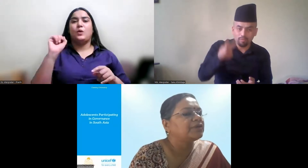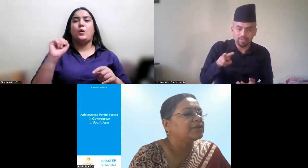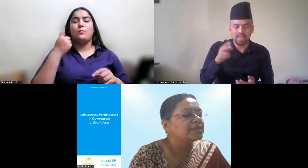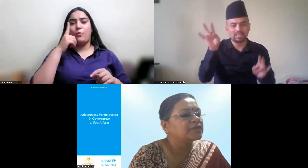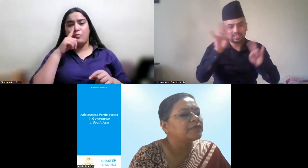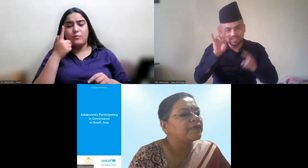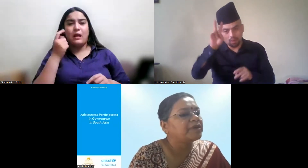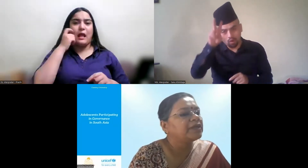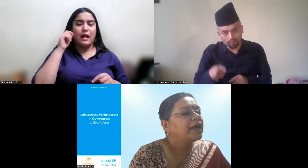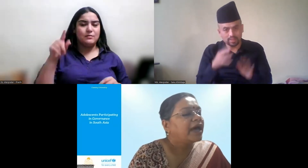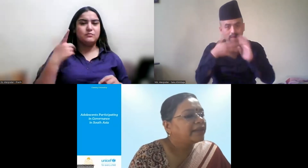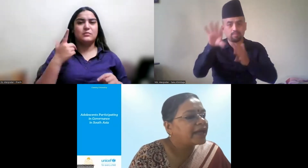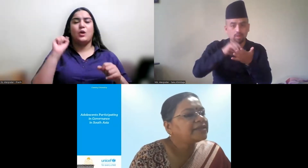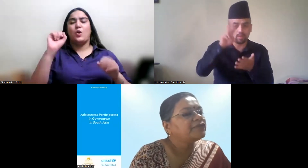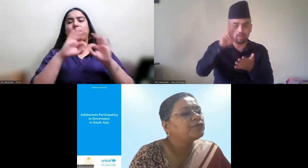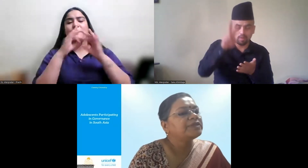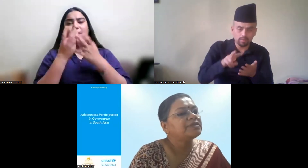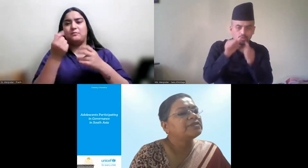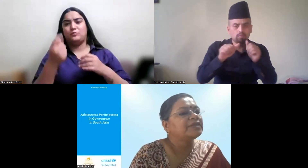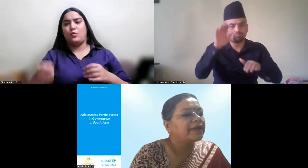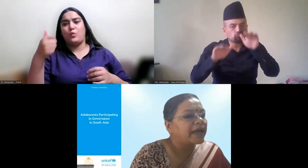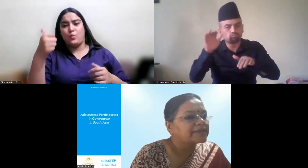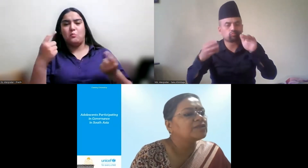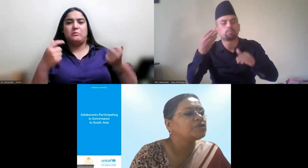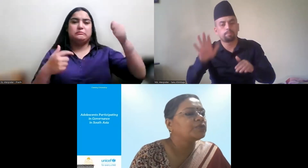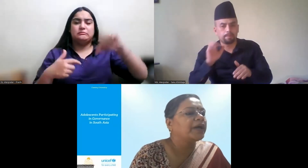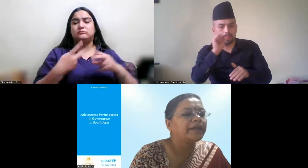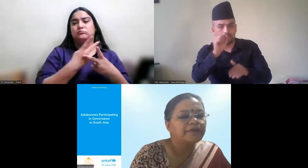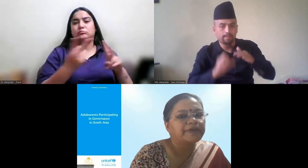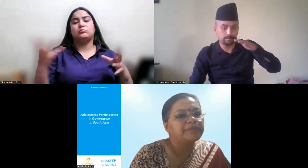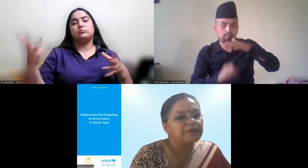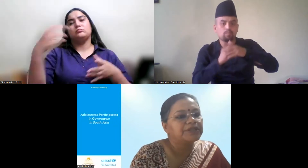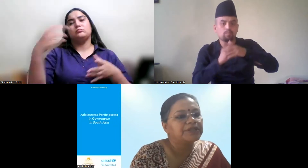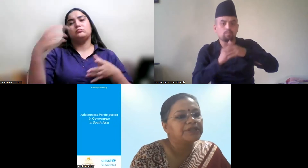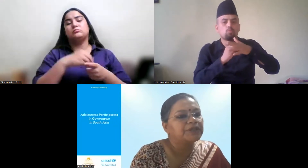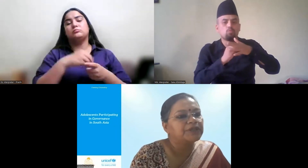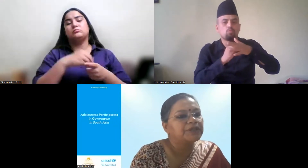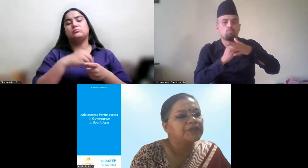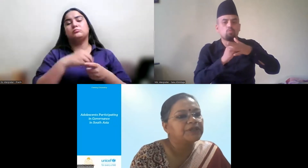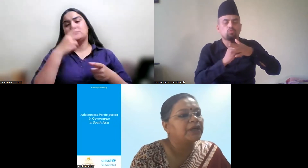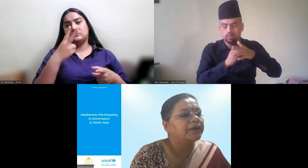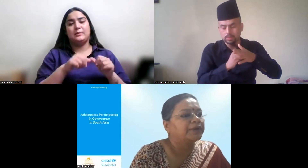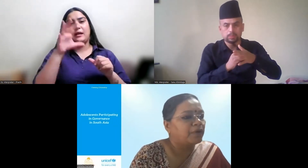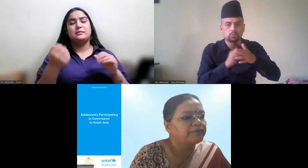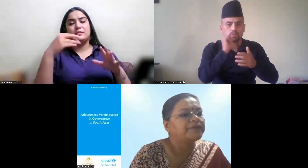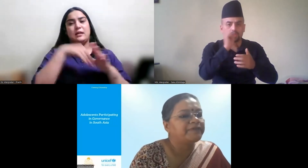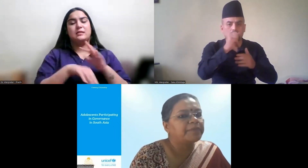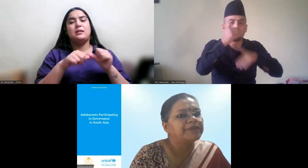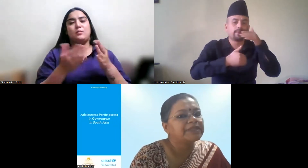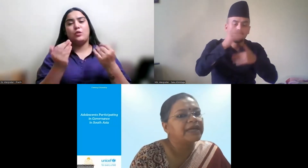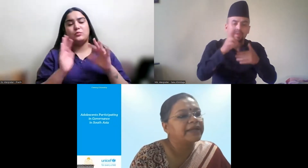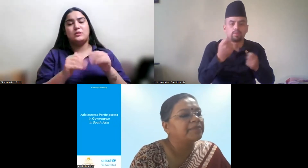education status of the family, and that influences their access to and availability